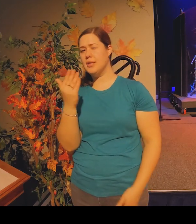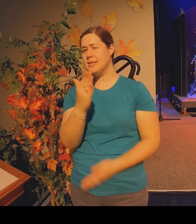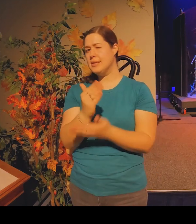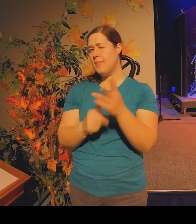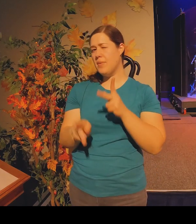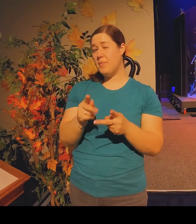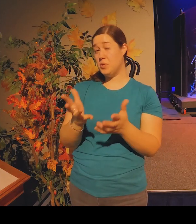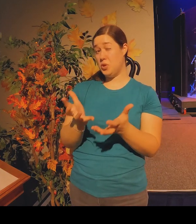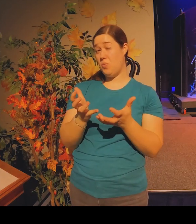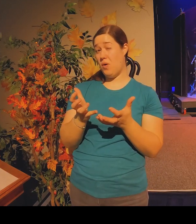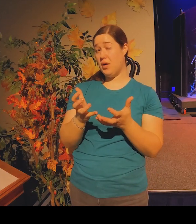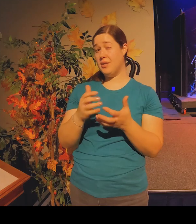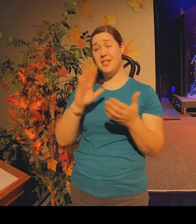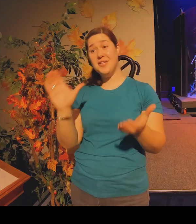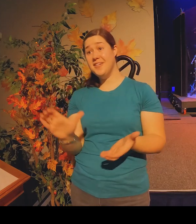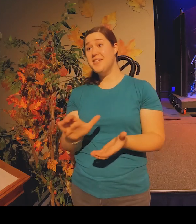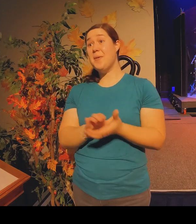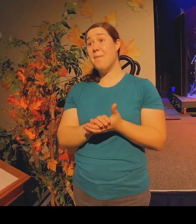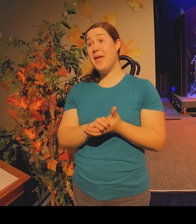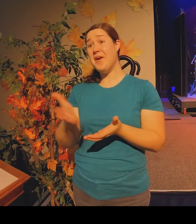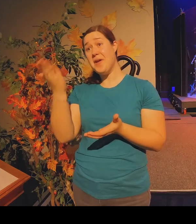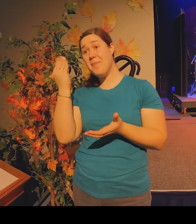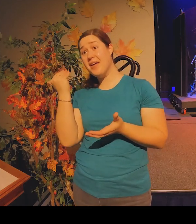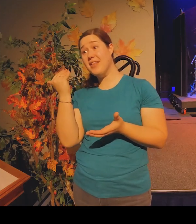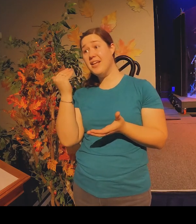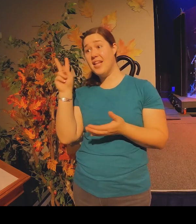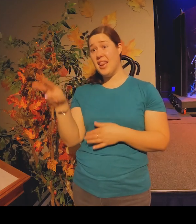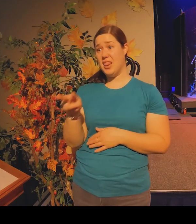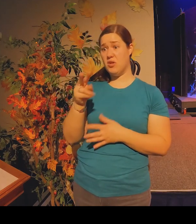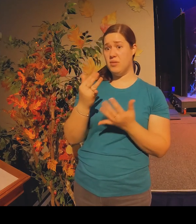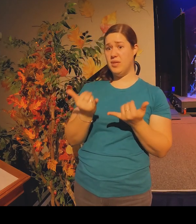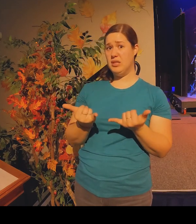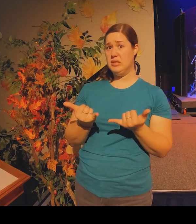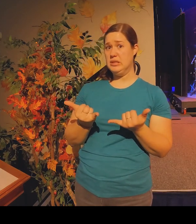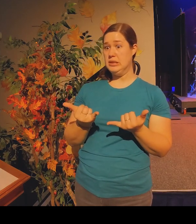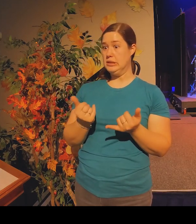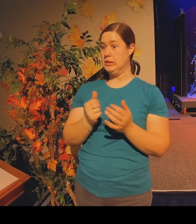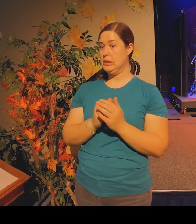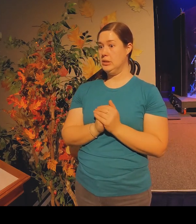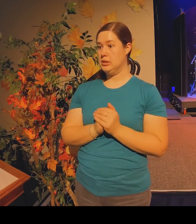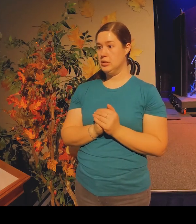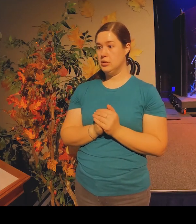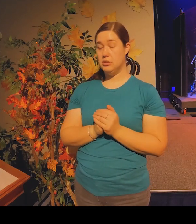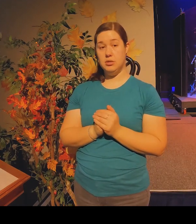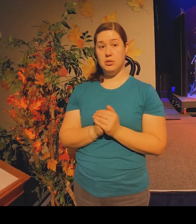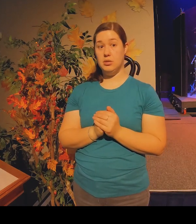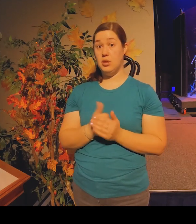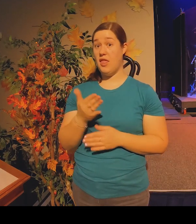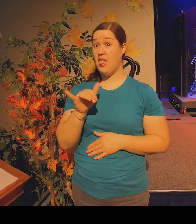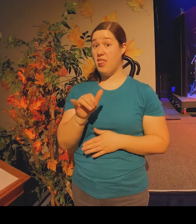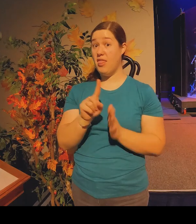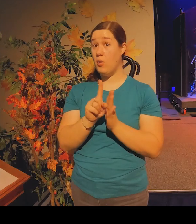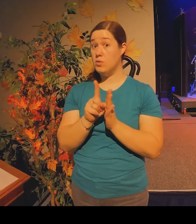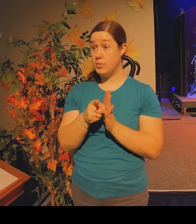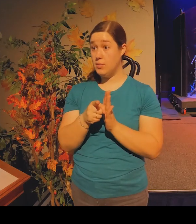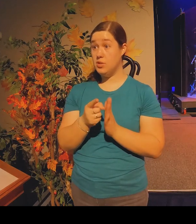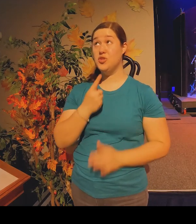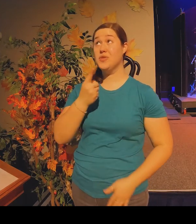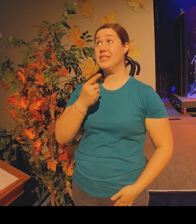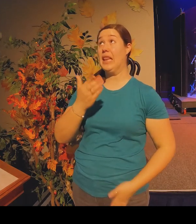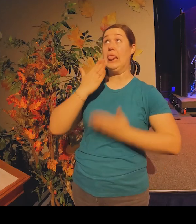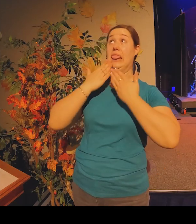and how they look now and how they are now. Let me tell you, in those moments, you'll say, thank God for unanswered prayer, all